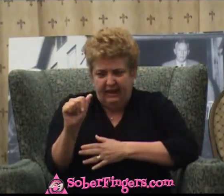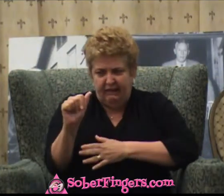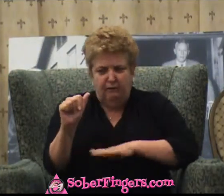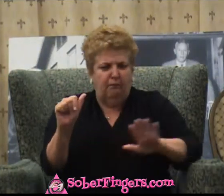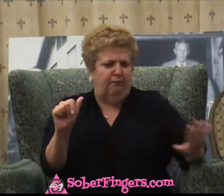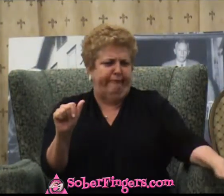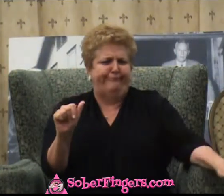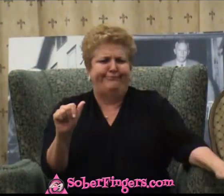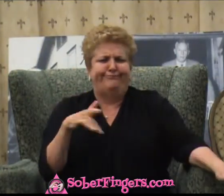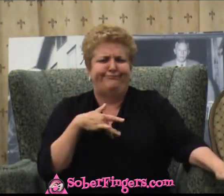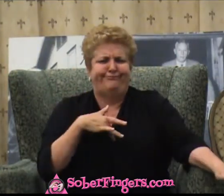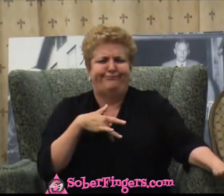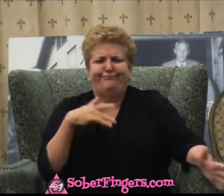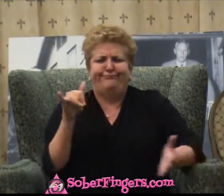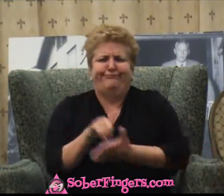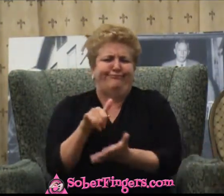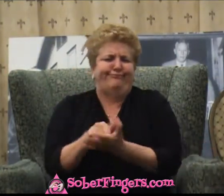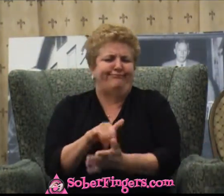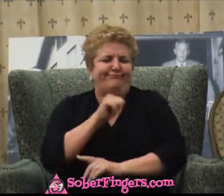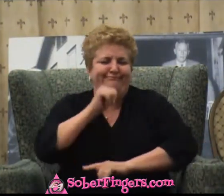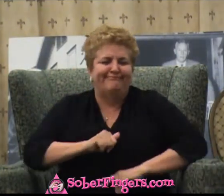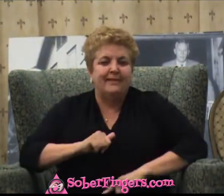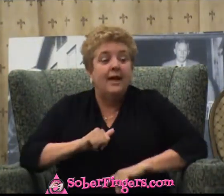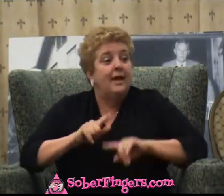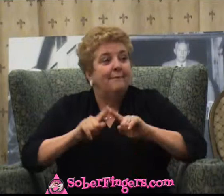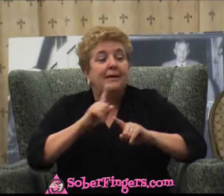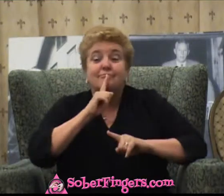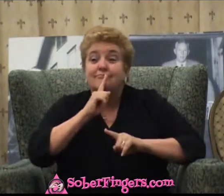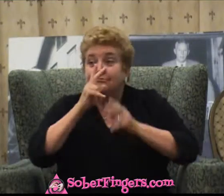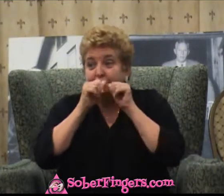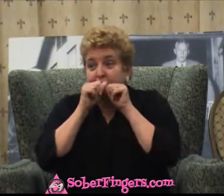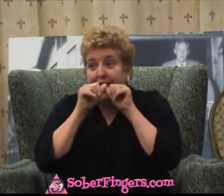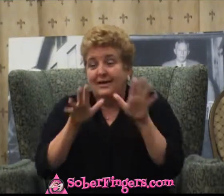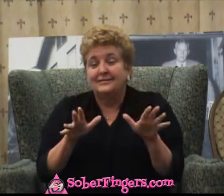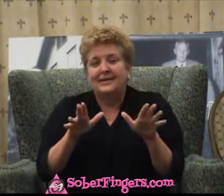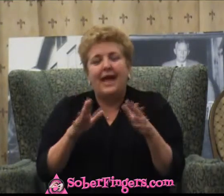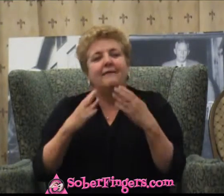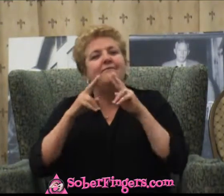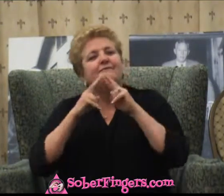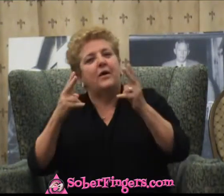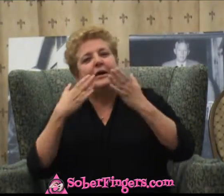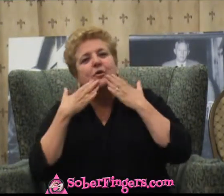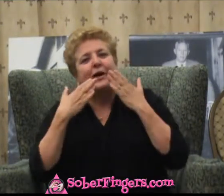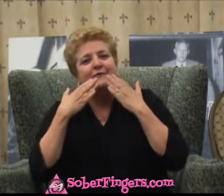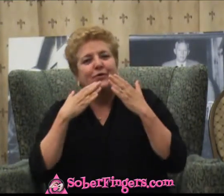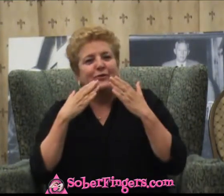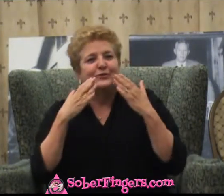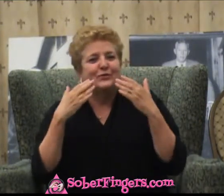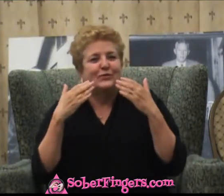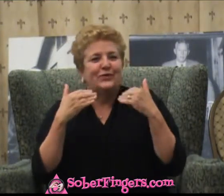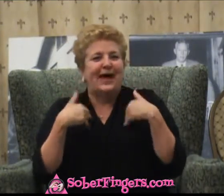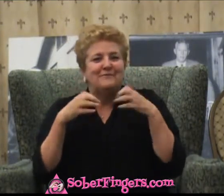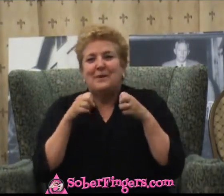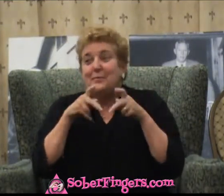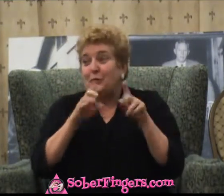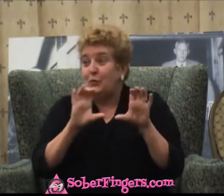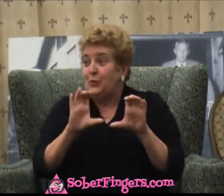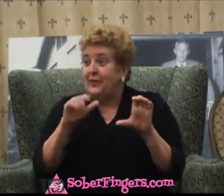them. I am truly blessed, and I am grateful to have been given an opportunity to do this. I want to thank the committee for asking me